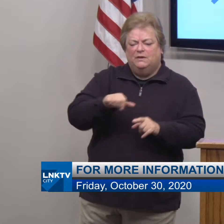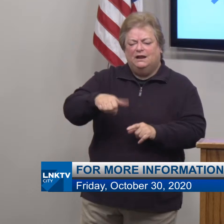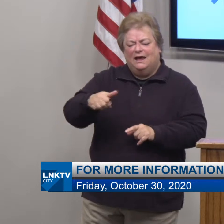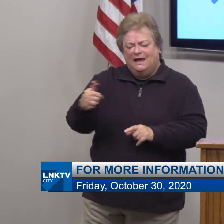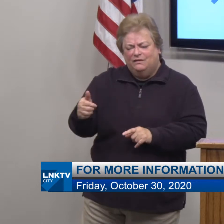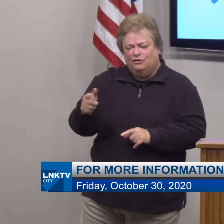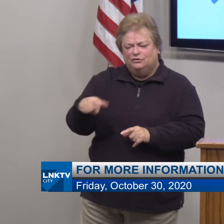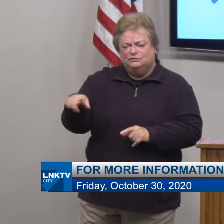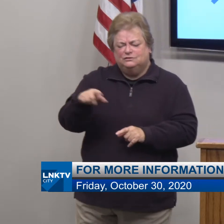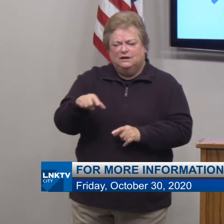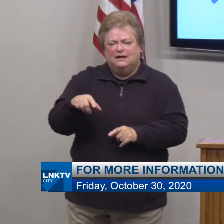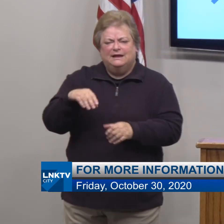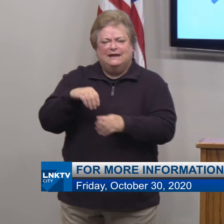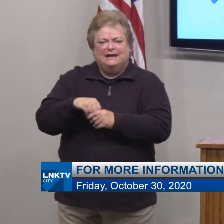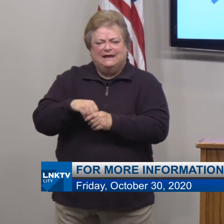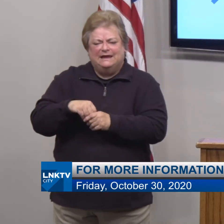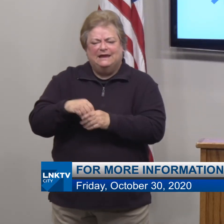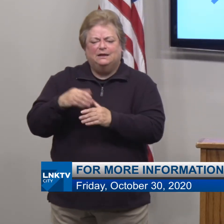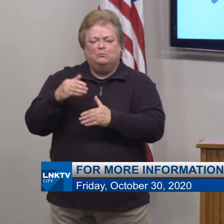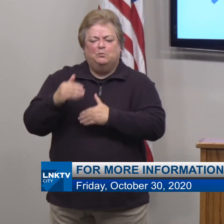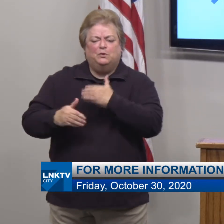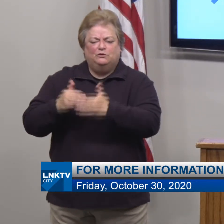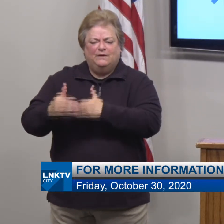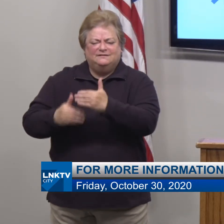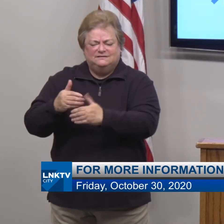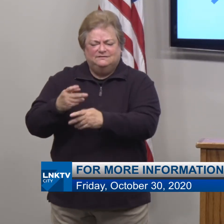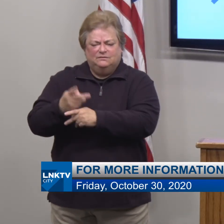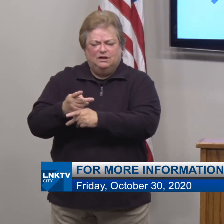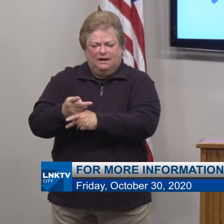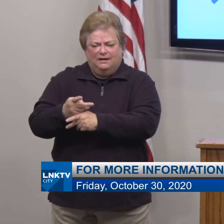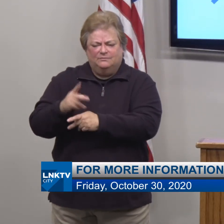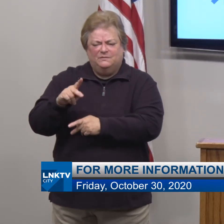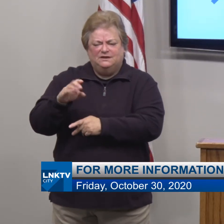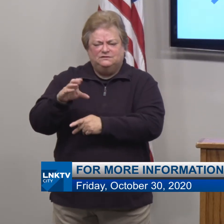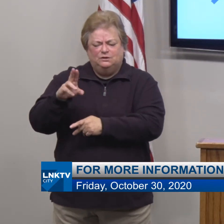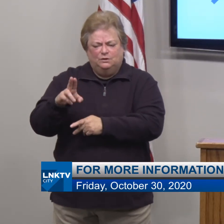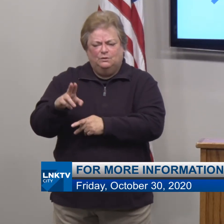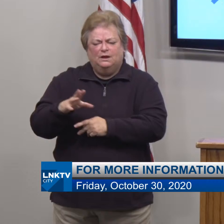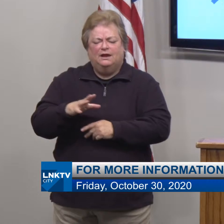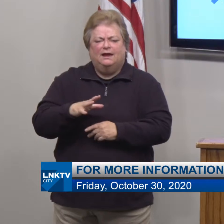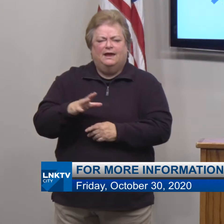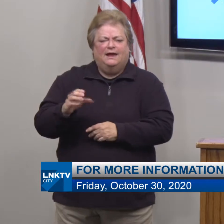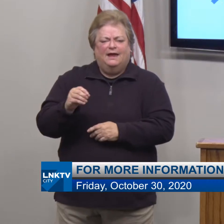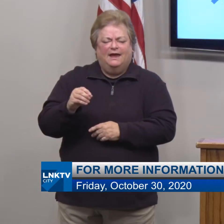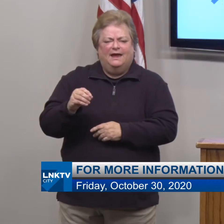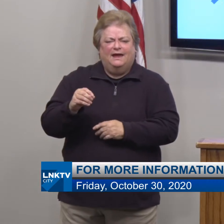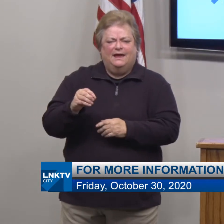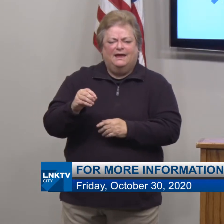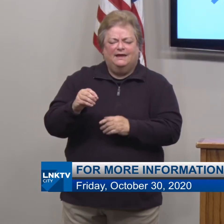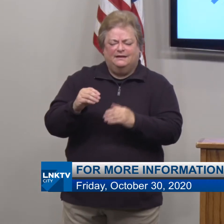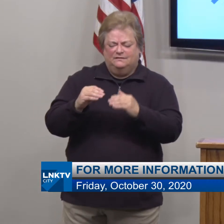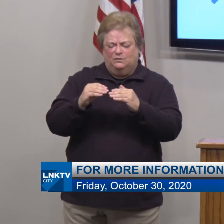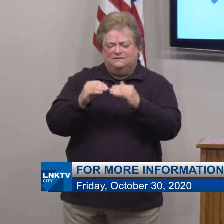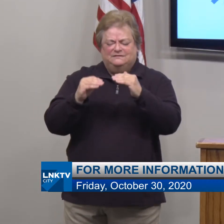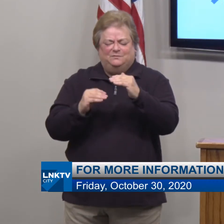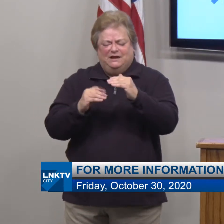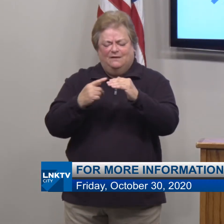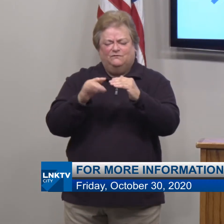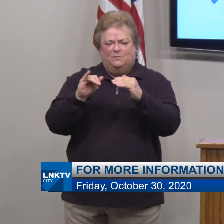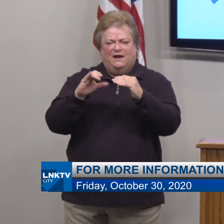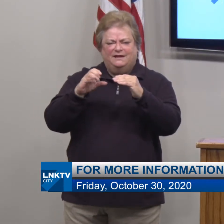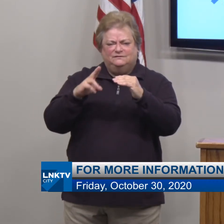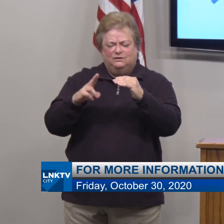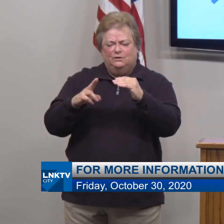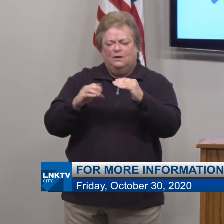the individuals are in the progressive care unit or step down from intensive care, and then still more in